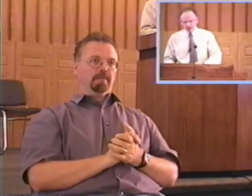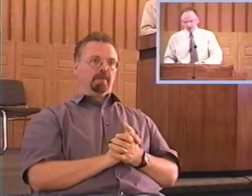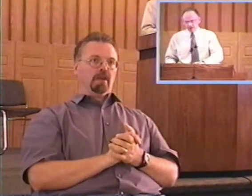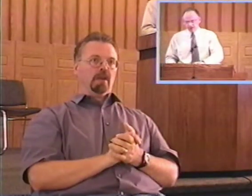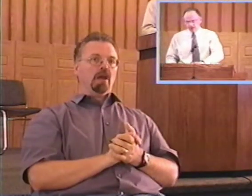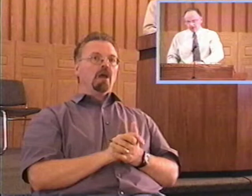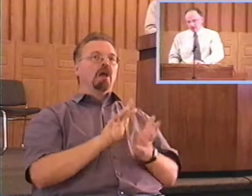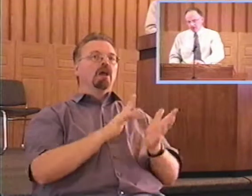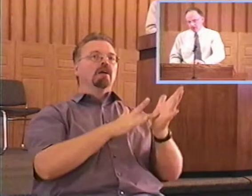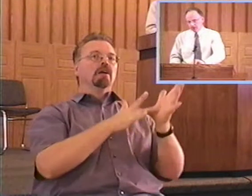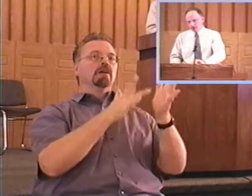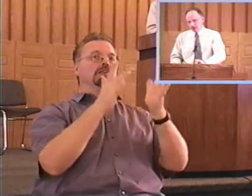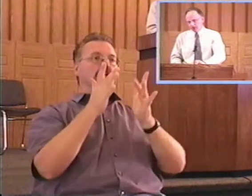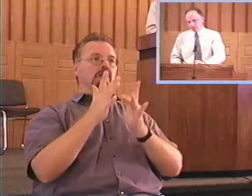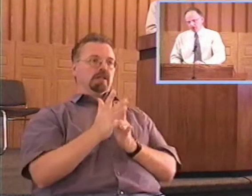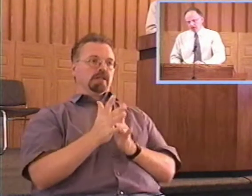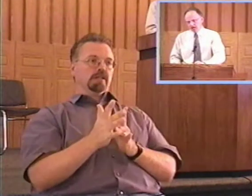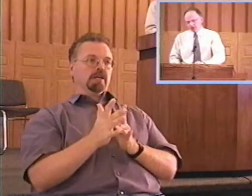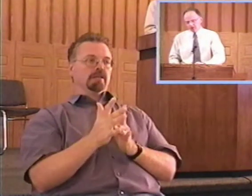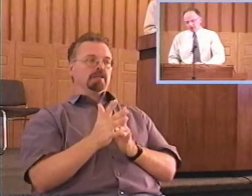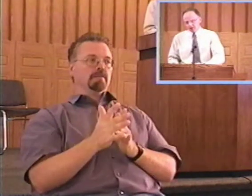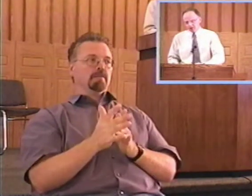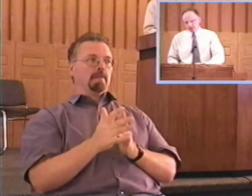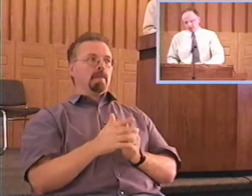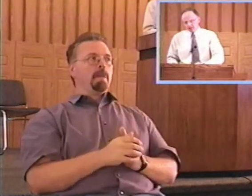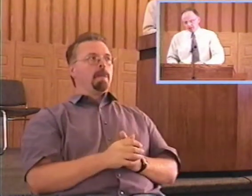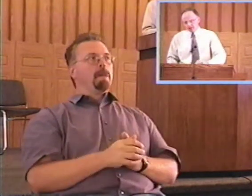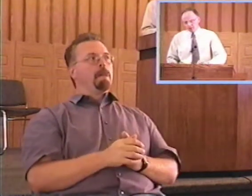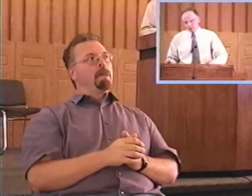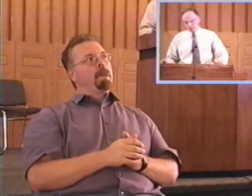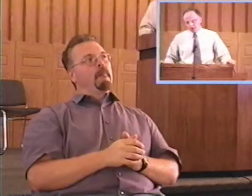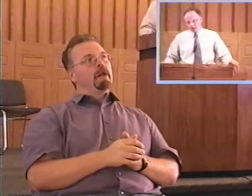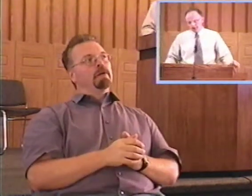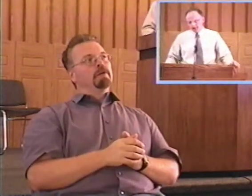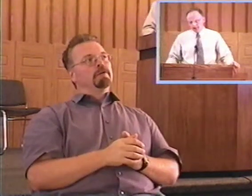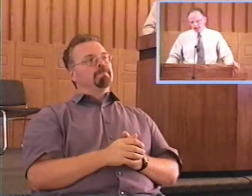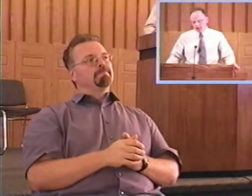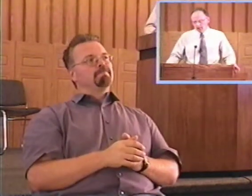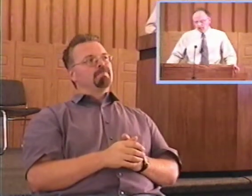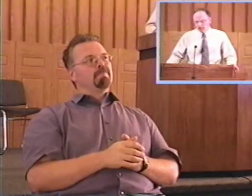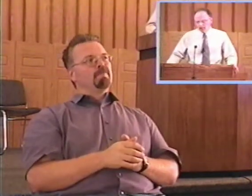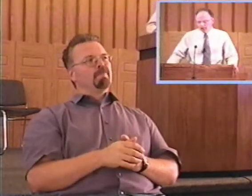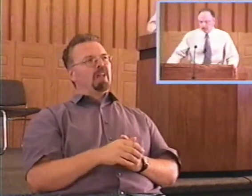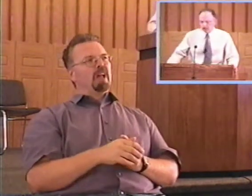person. Jesus, as we apply this to ourselves this morning,